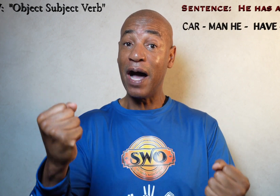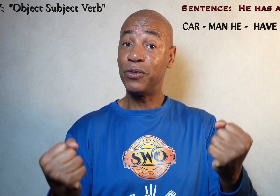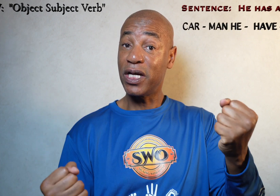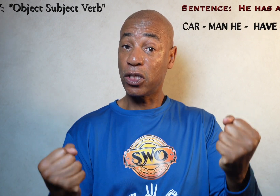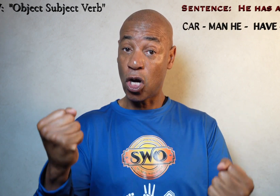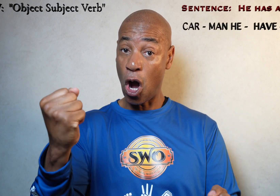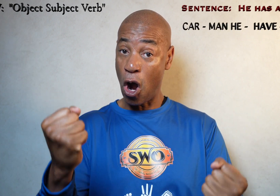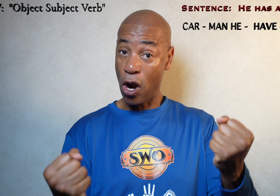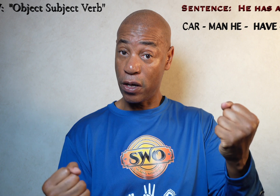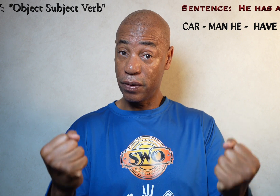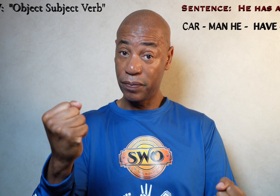Object, car,